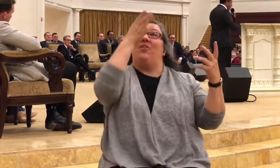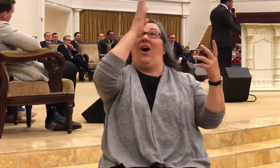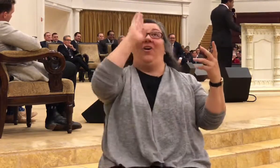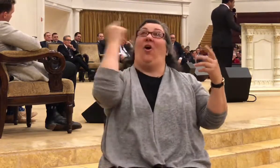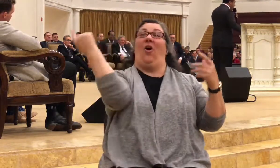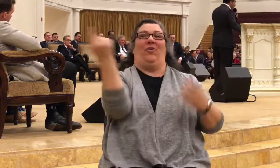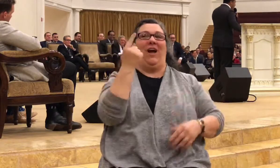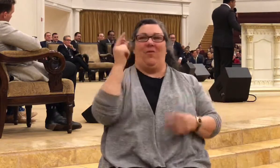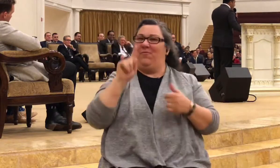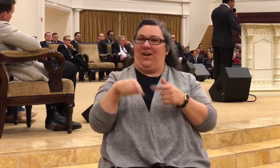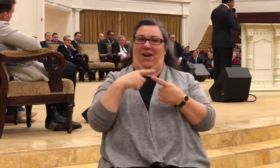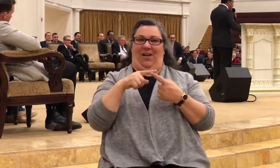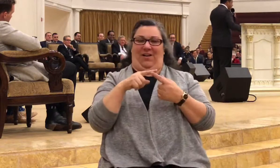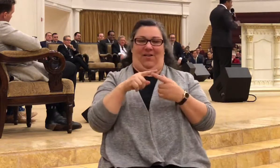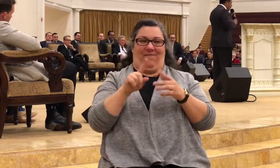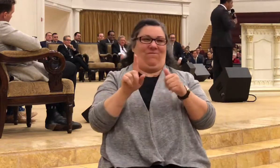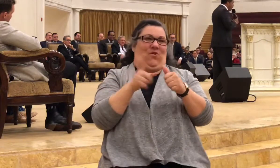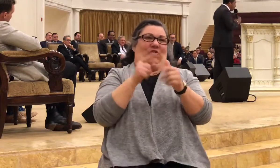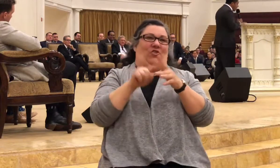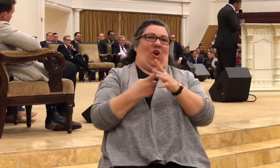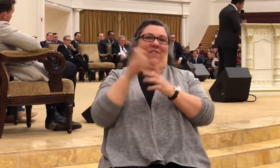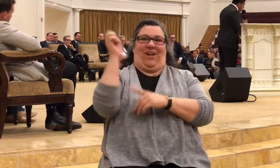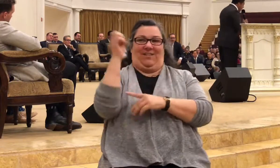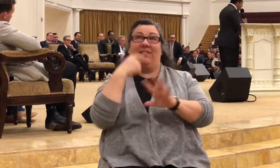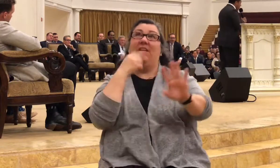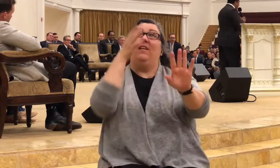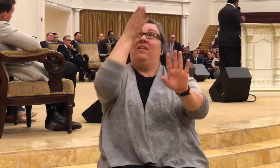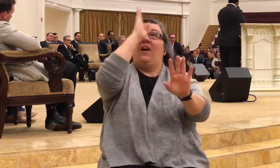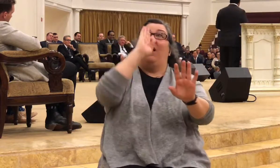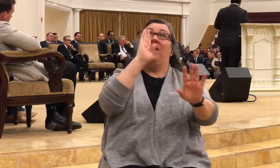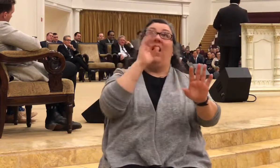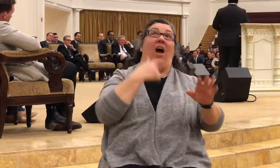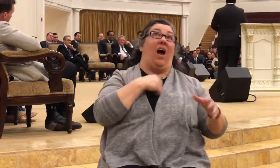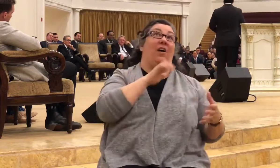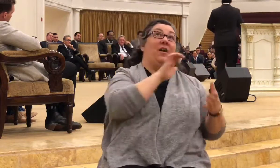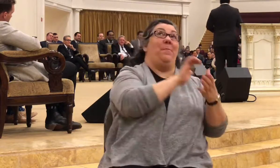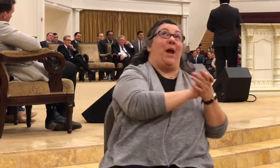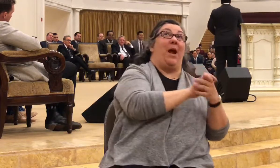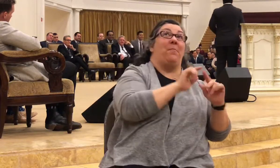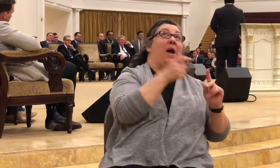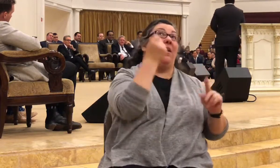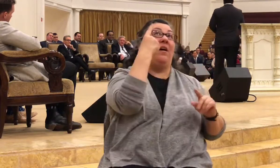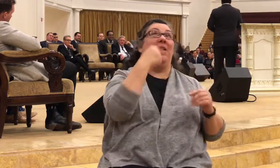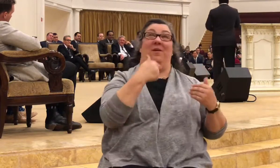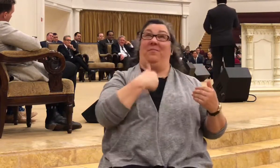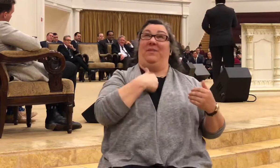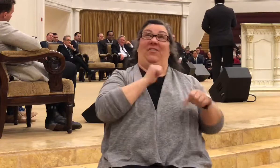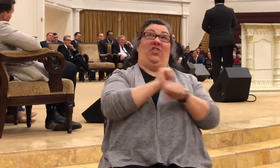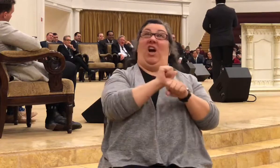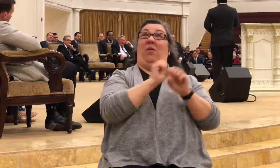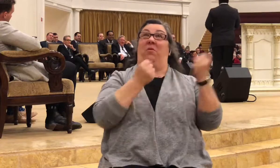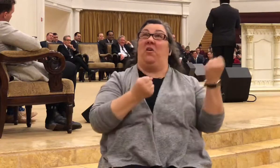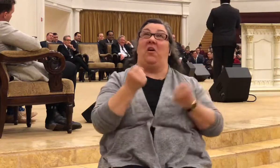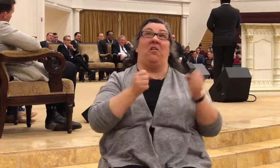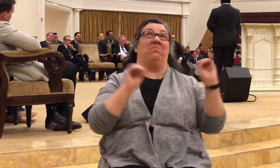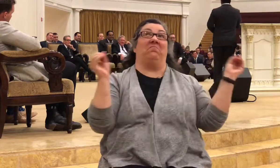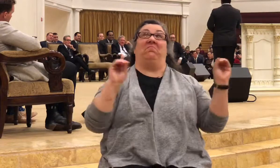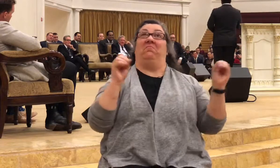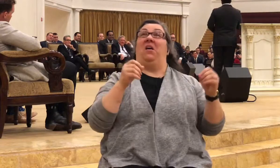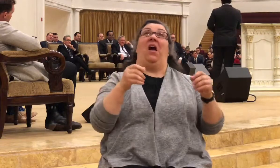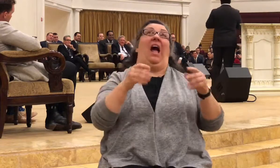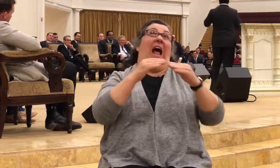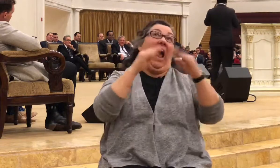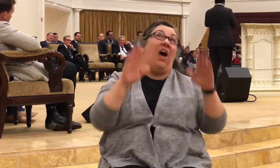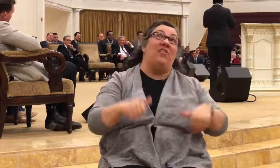that all the time when we first started evangelizing. I said, God, I'm about to get married, but I have no job. I have no car. I have no place to live after